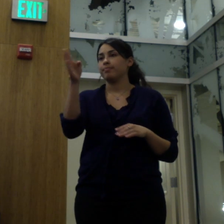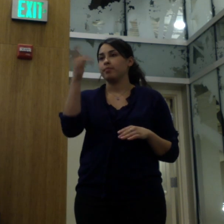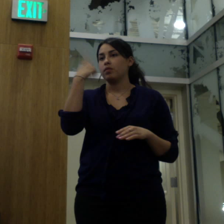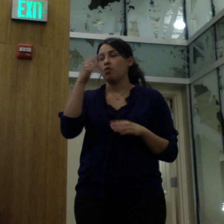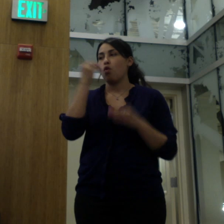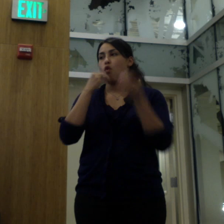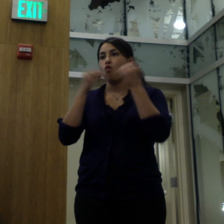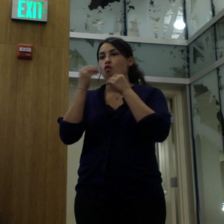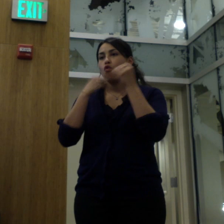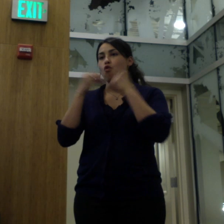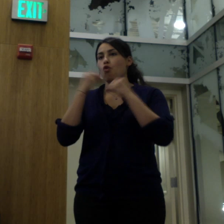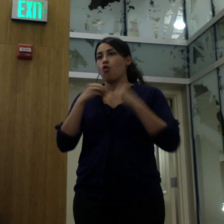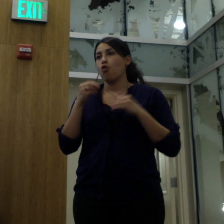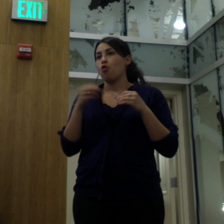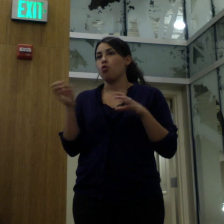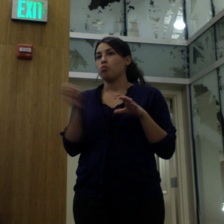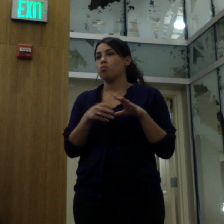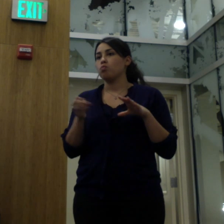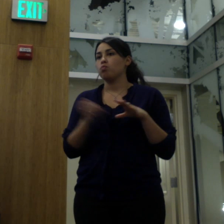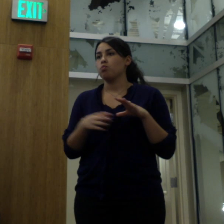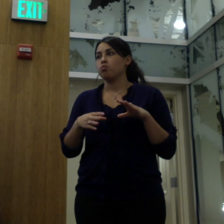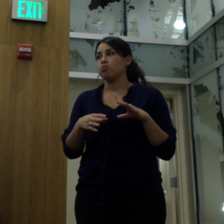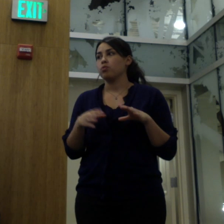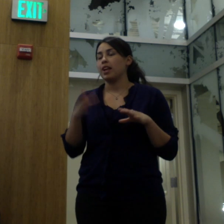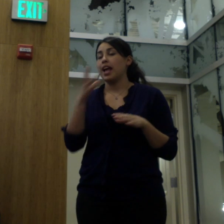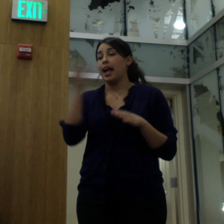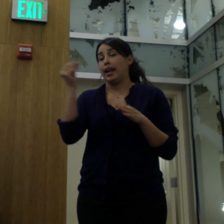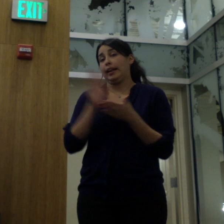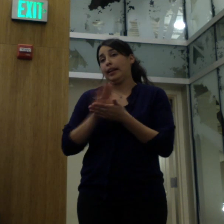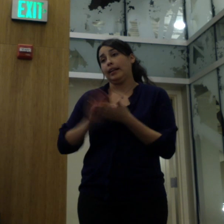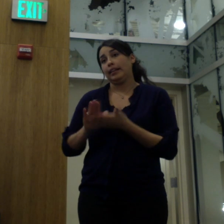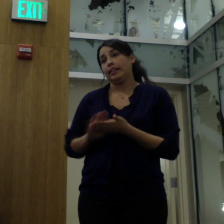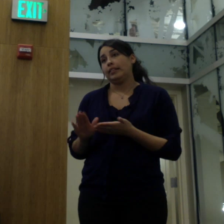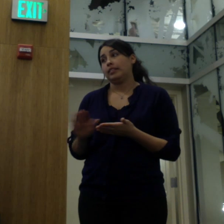Food. Yeah. And sanitation. You bet.